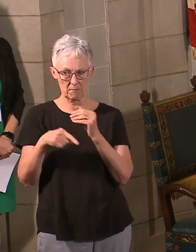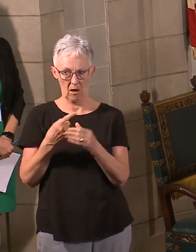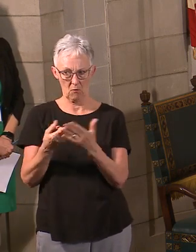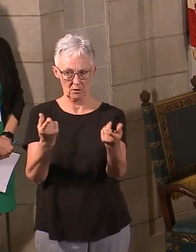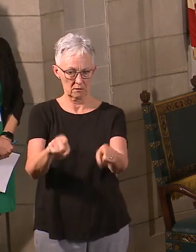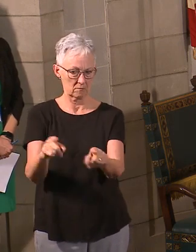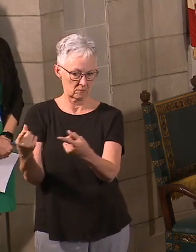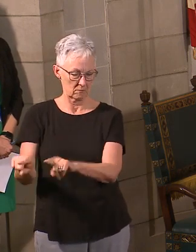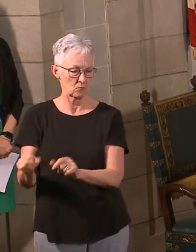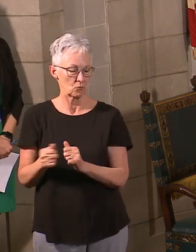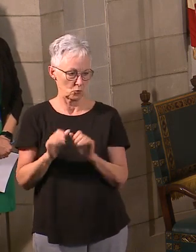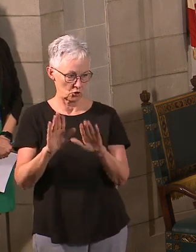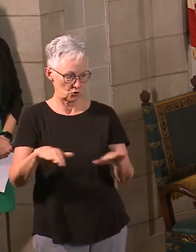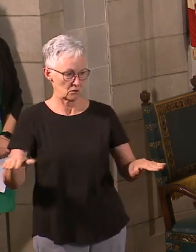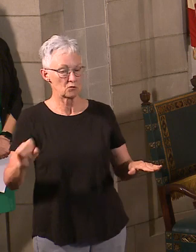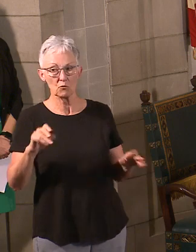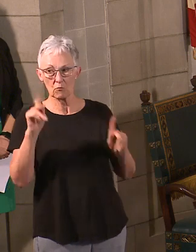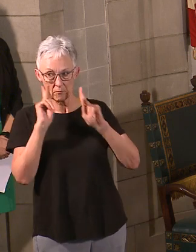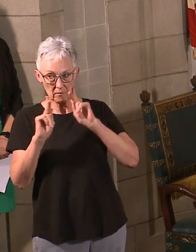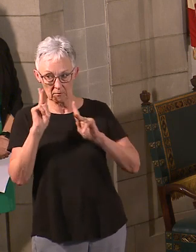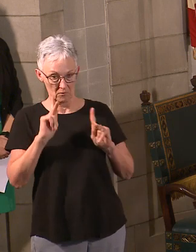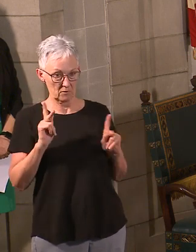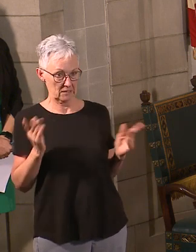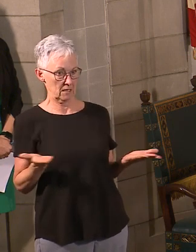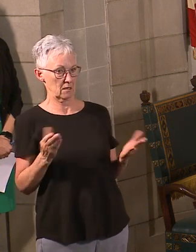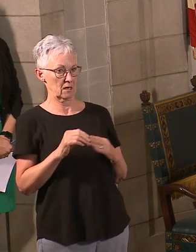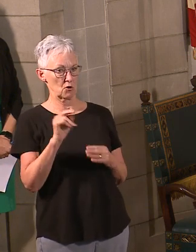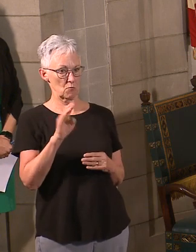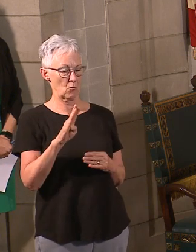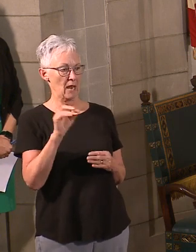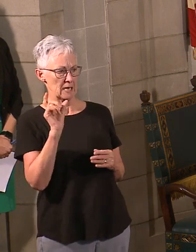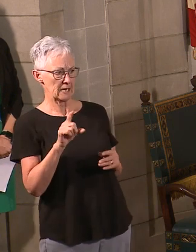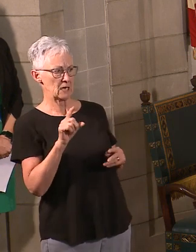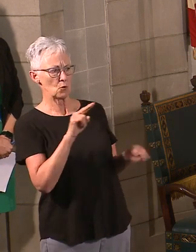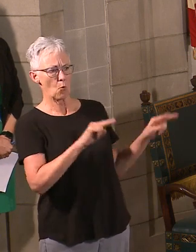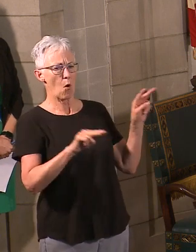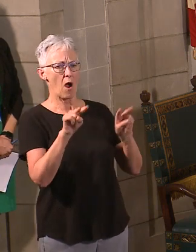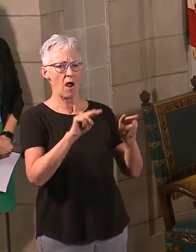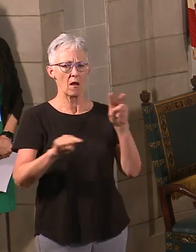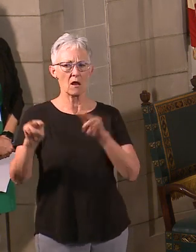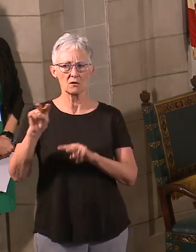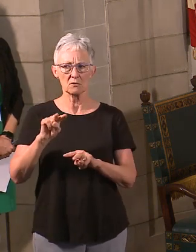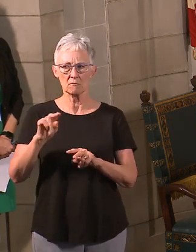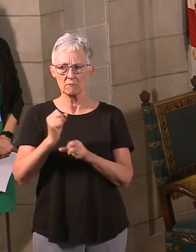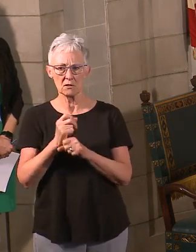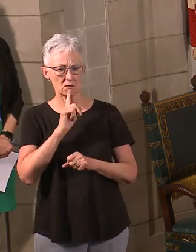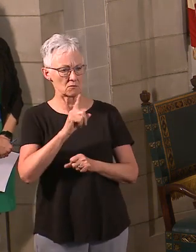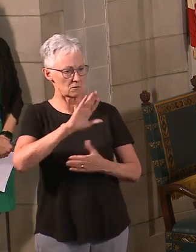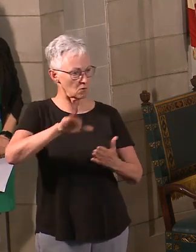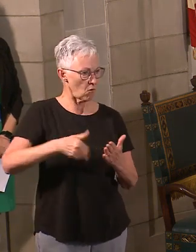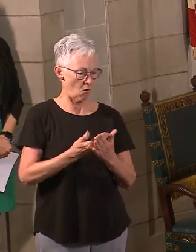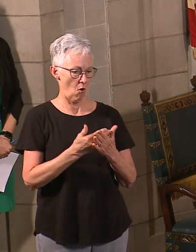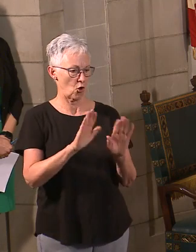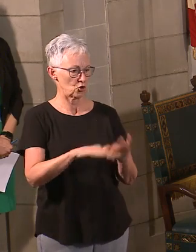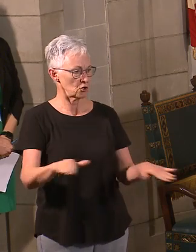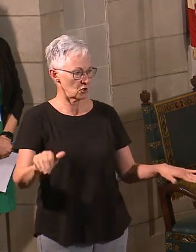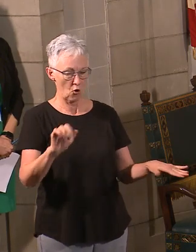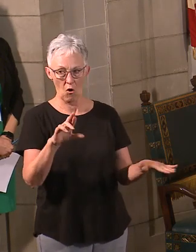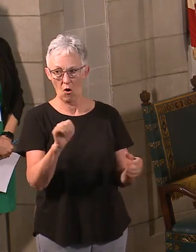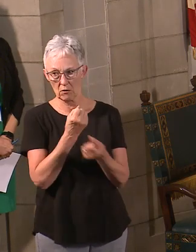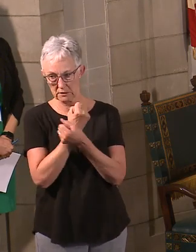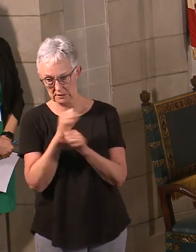up the slack to be able to do that. So we're asking for all Nebraskans' help in watching over our kids while those kids